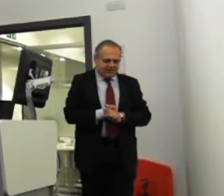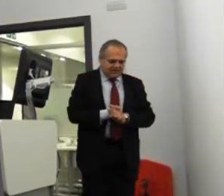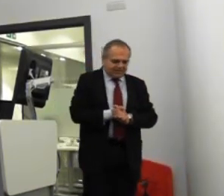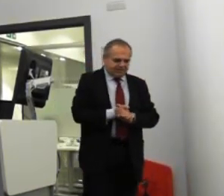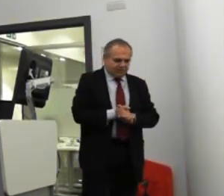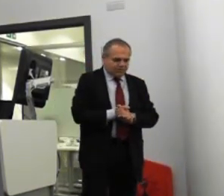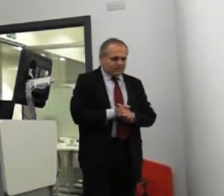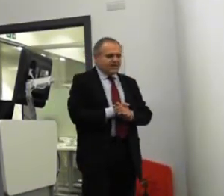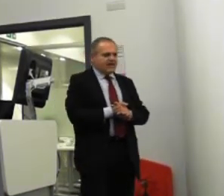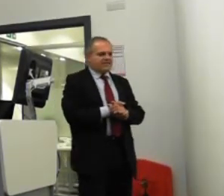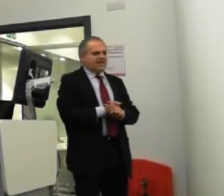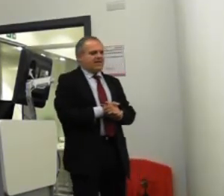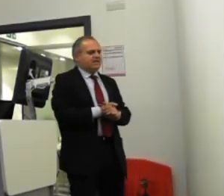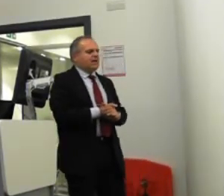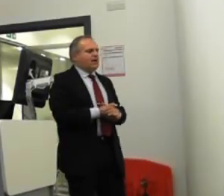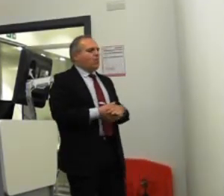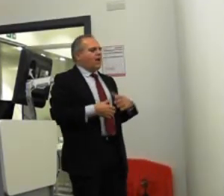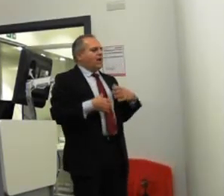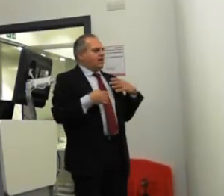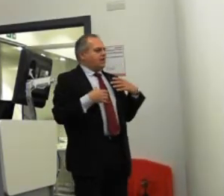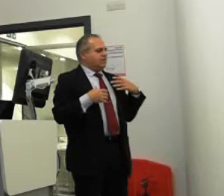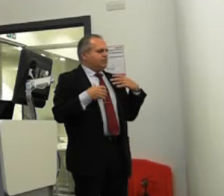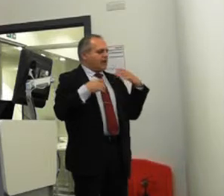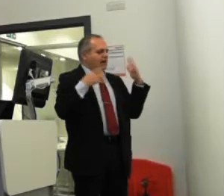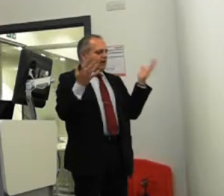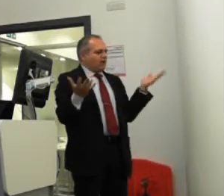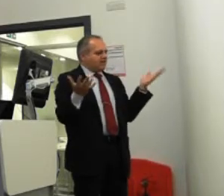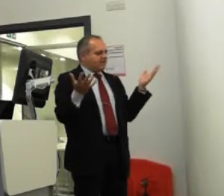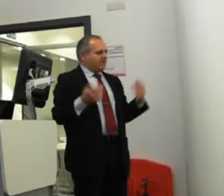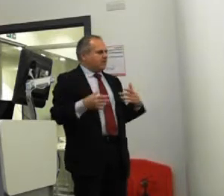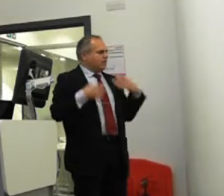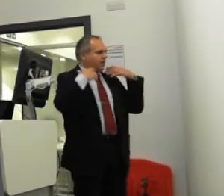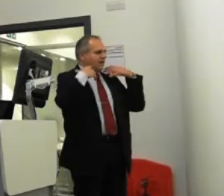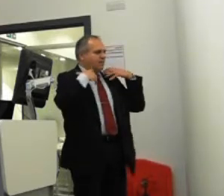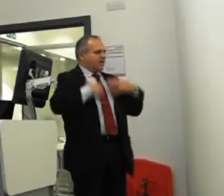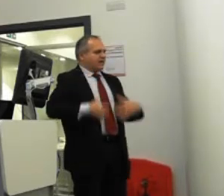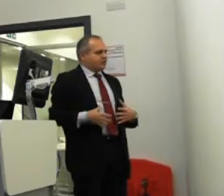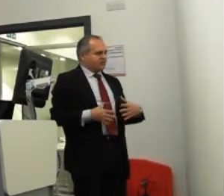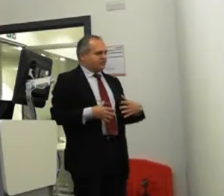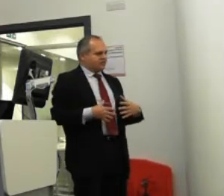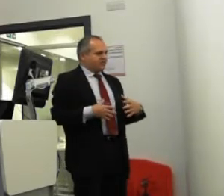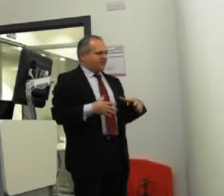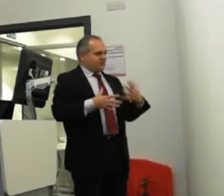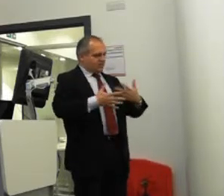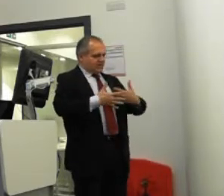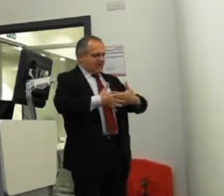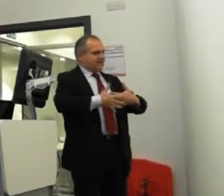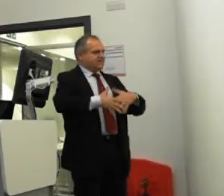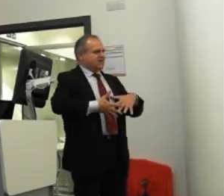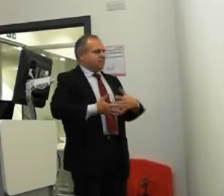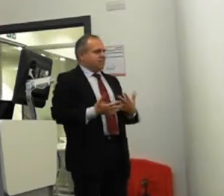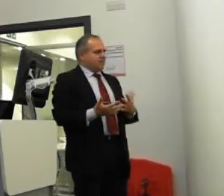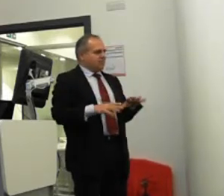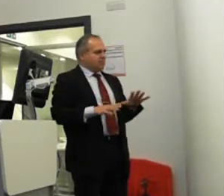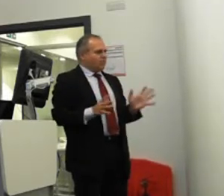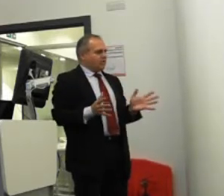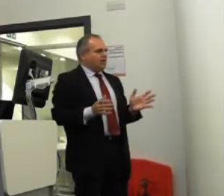signers unfortunately i said where if you are white skinned wear a black shirt so the hands can be more